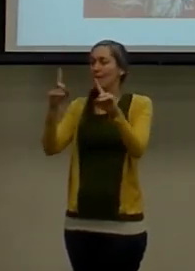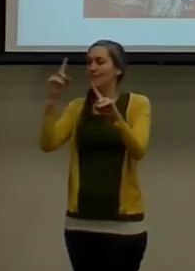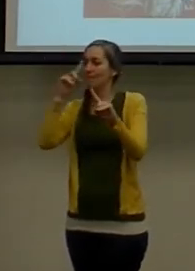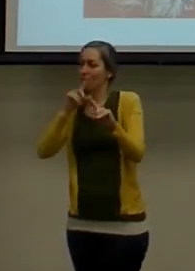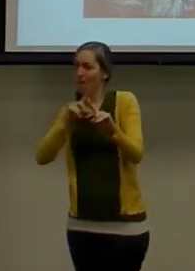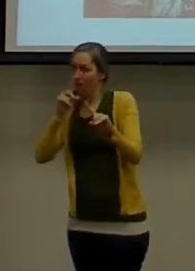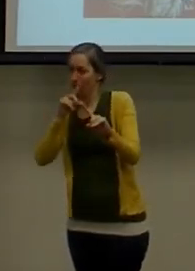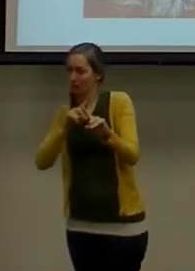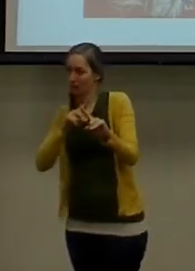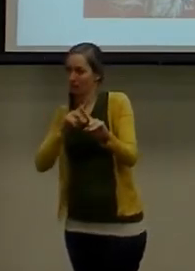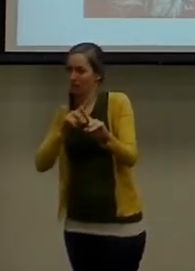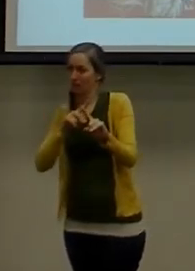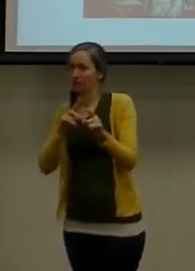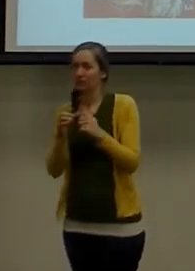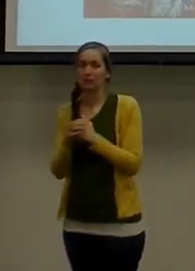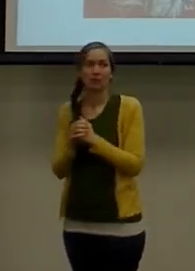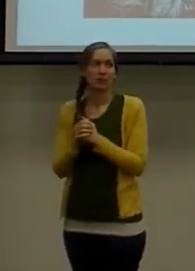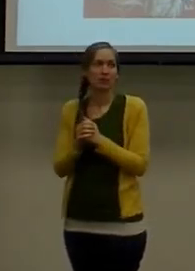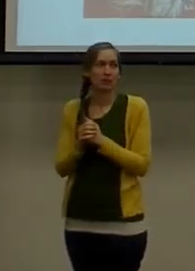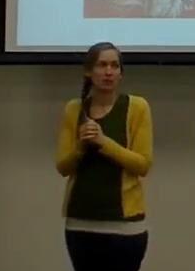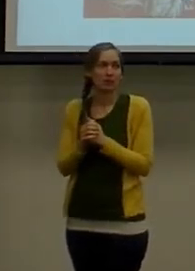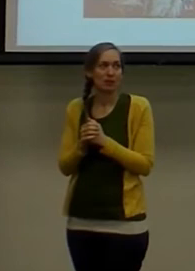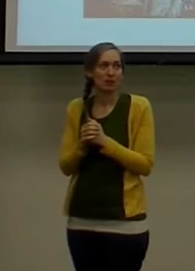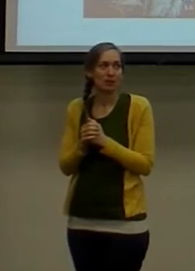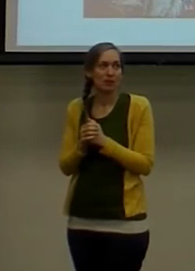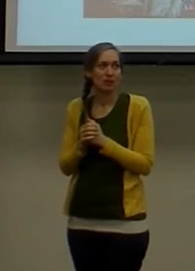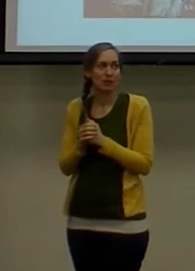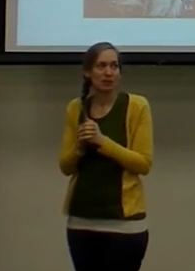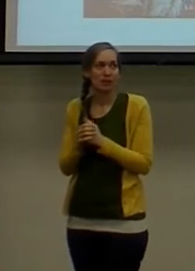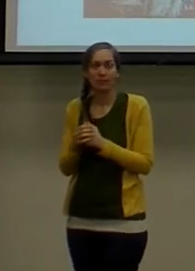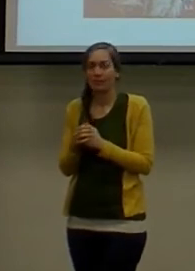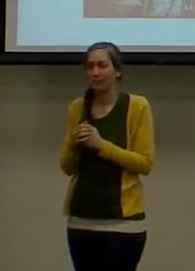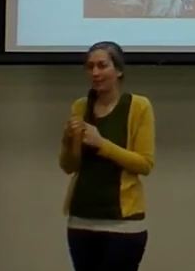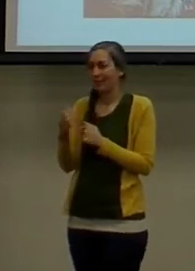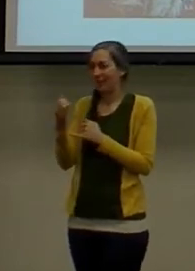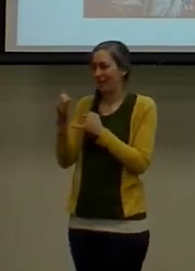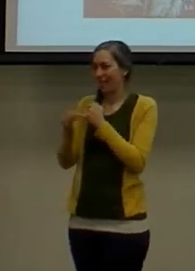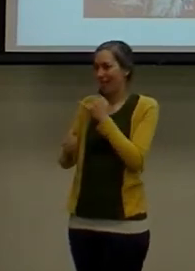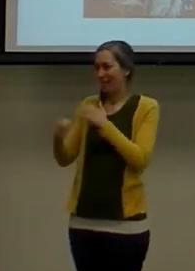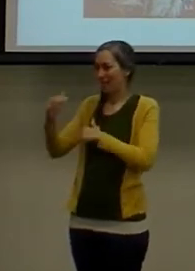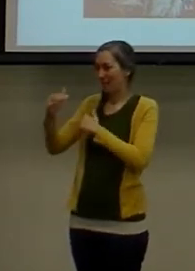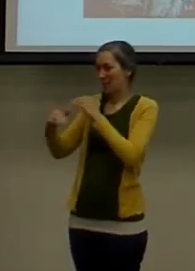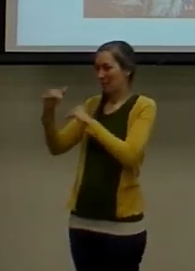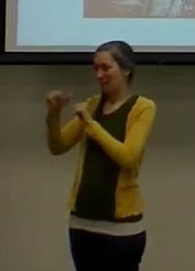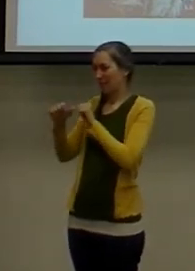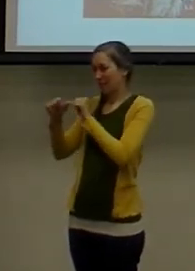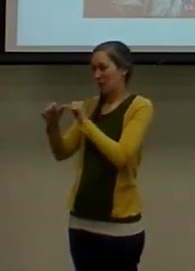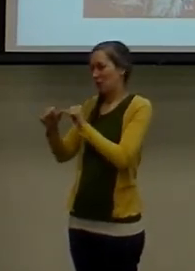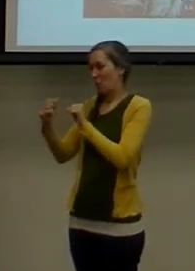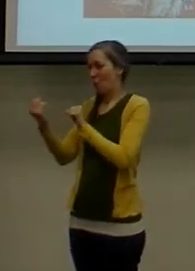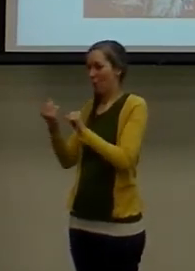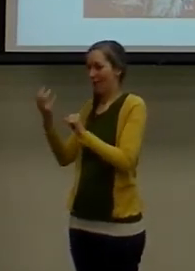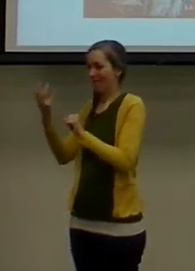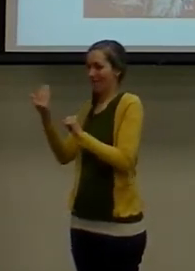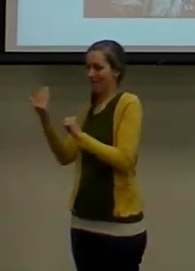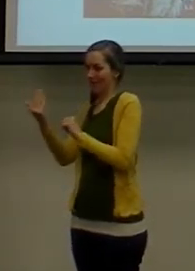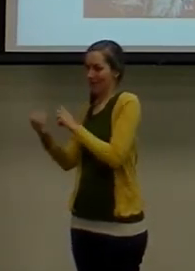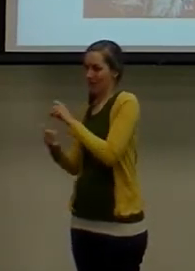was Thonburi. It lasts only 15 years. I used to say, I